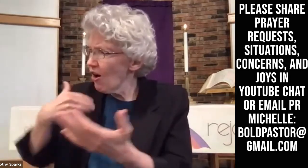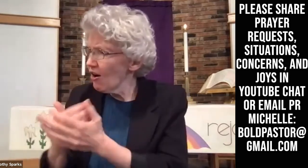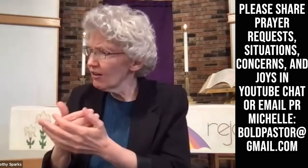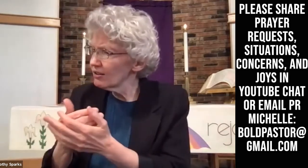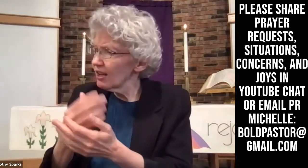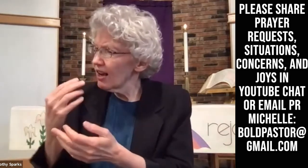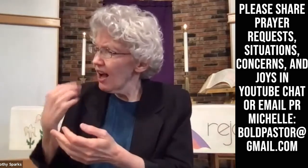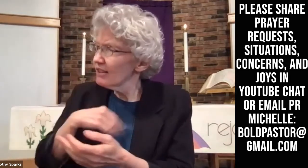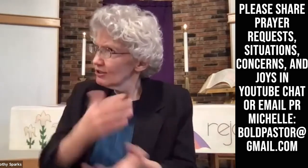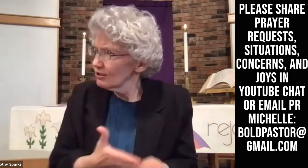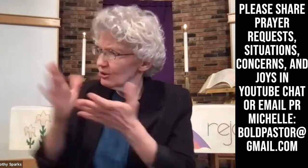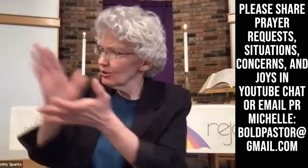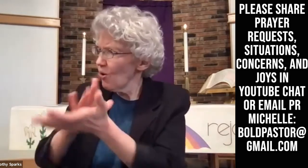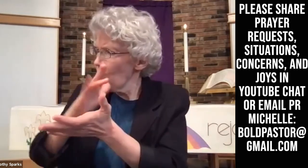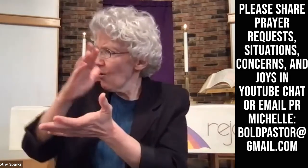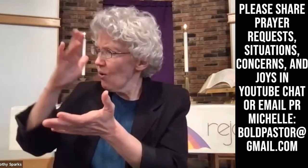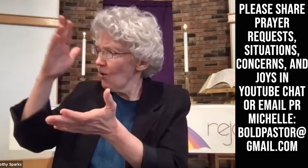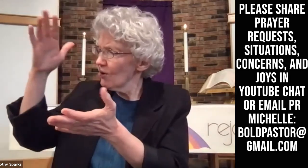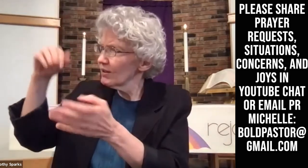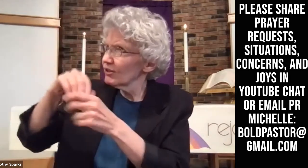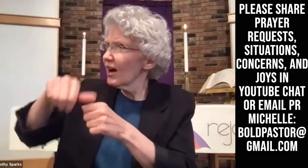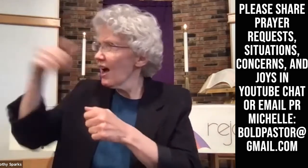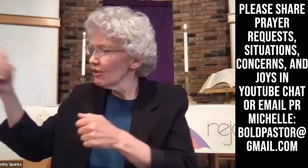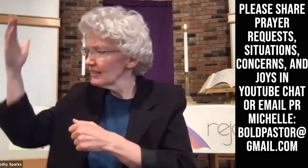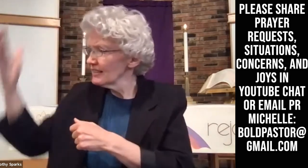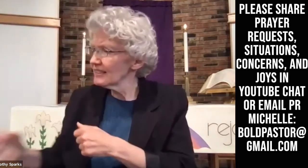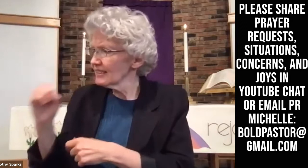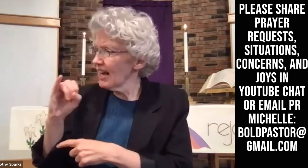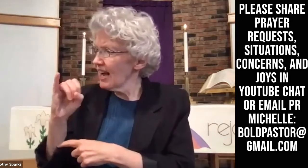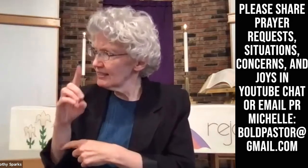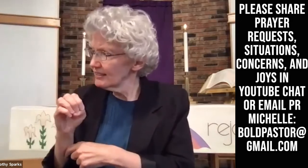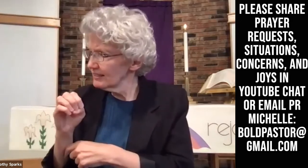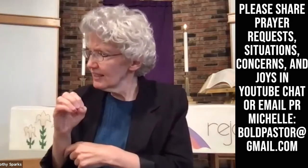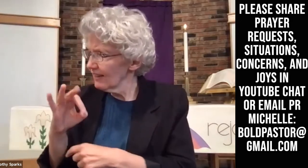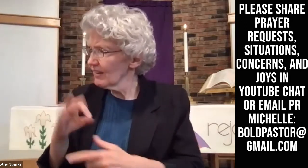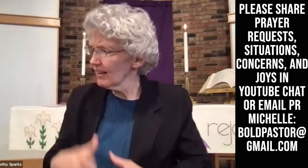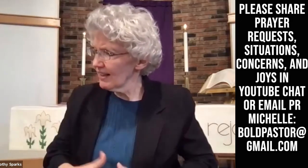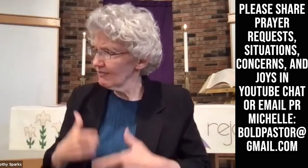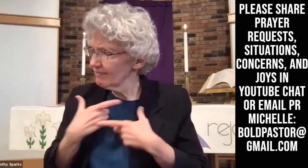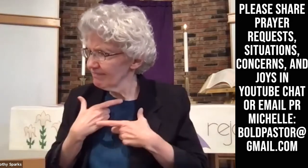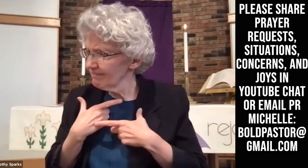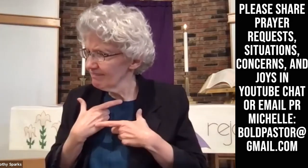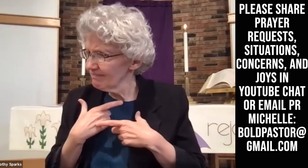you bring all of us to glory on the other side of this life.